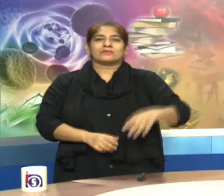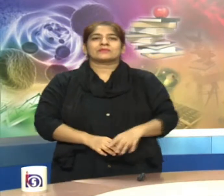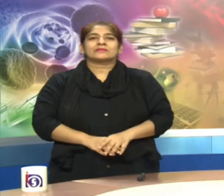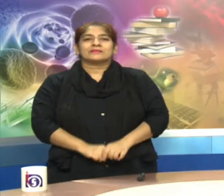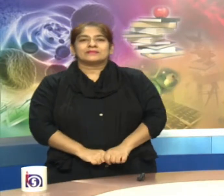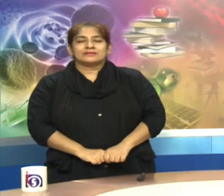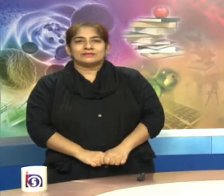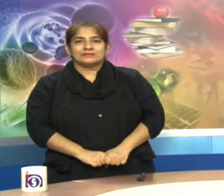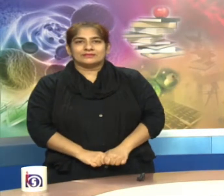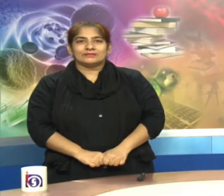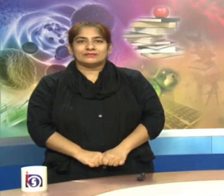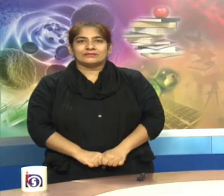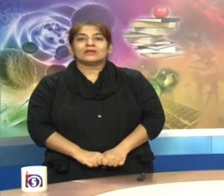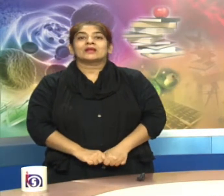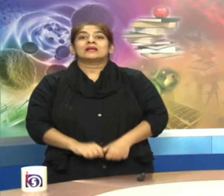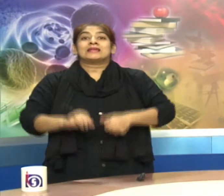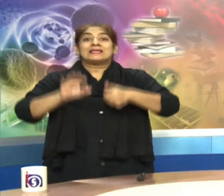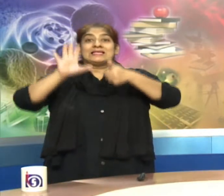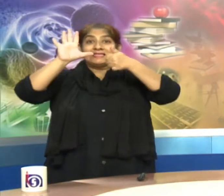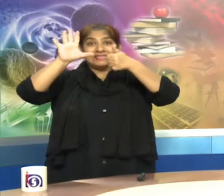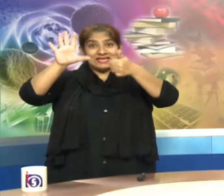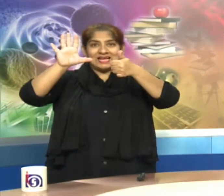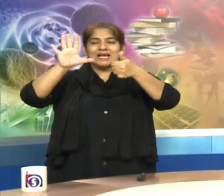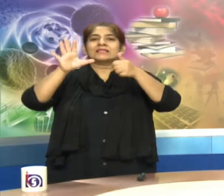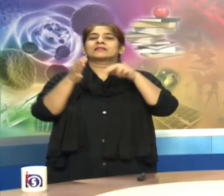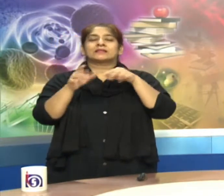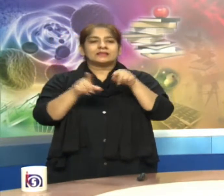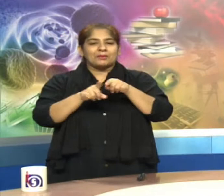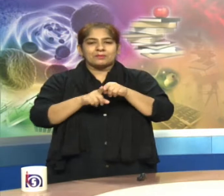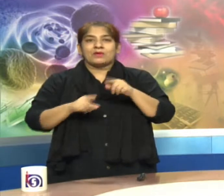things in the exhibition. So that is also a tool